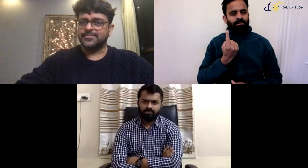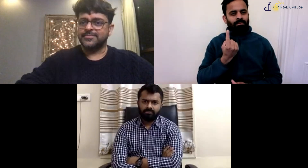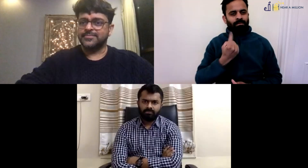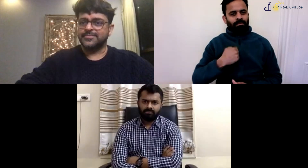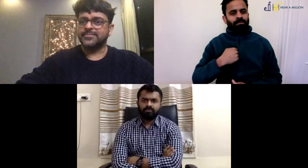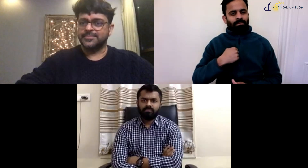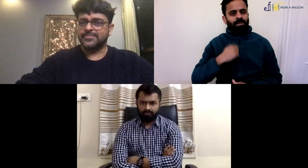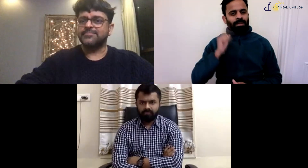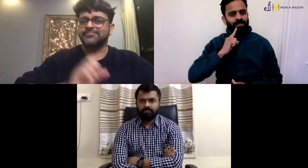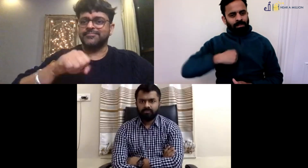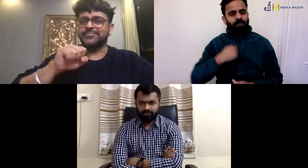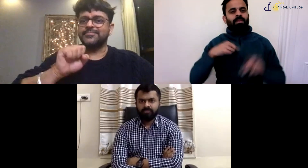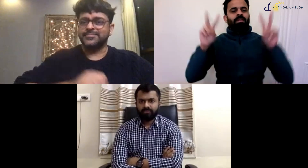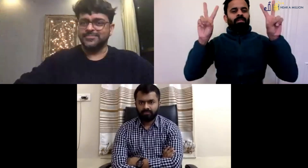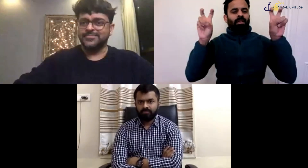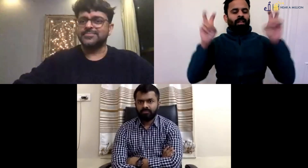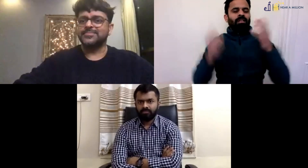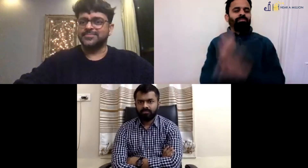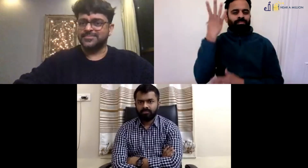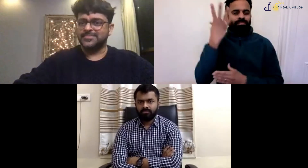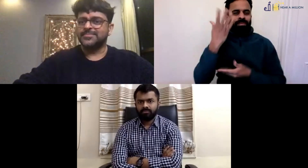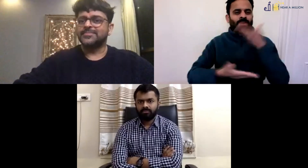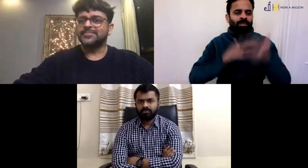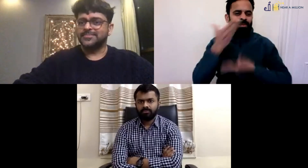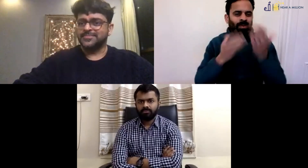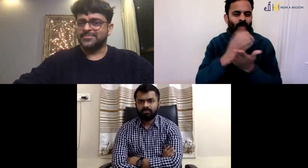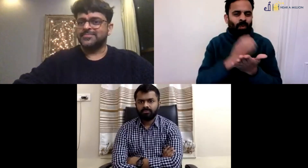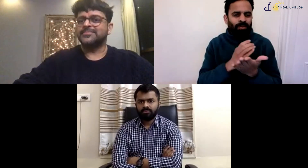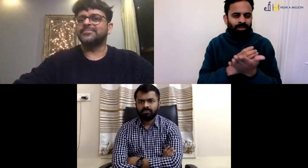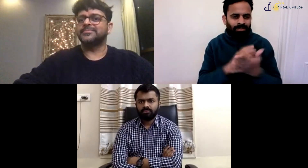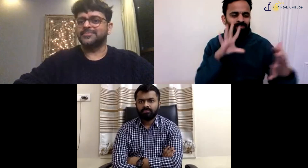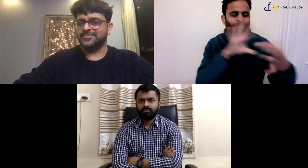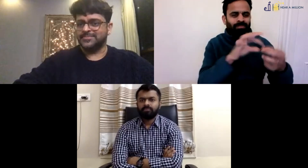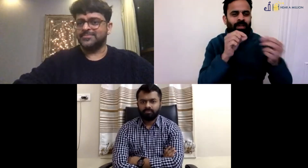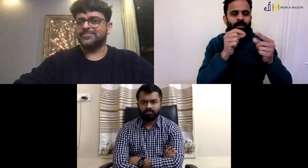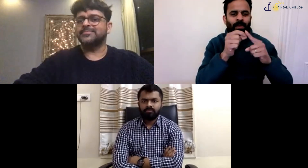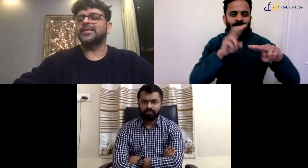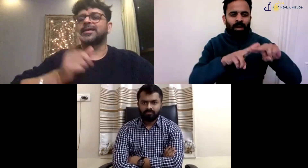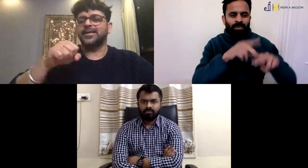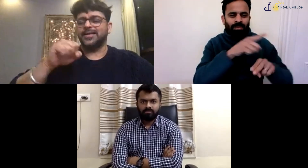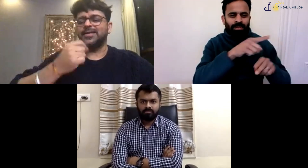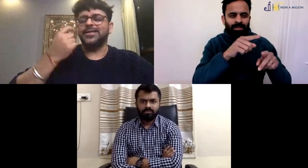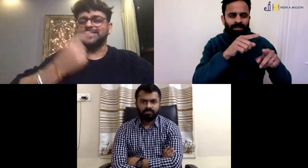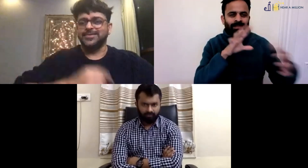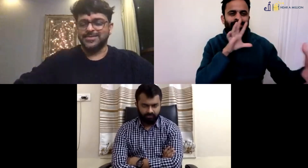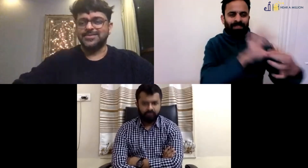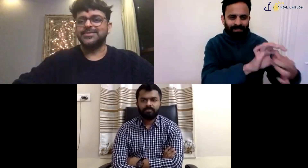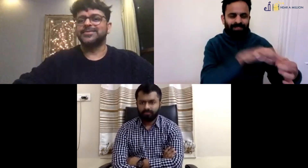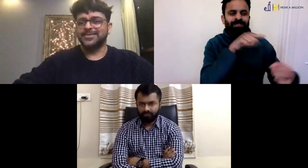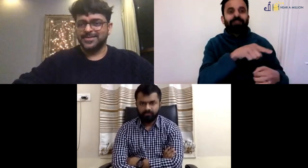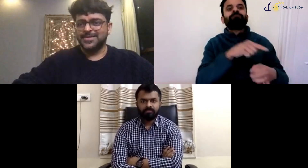more. So deaf self, right? So that topic is something which we started a course